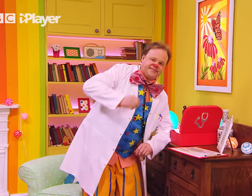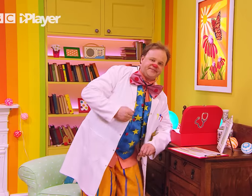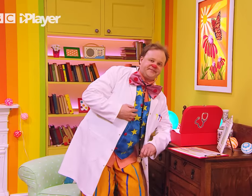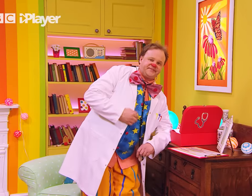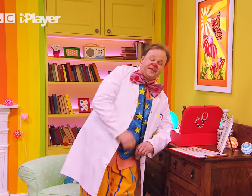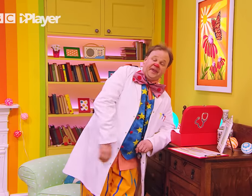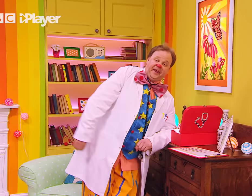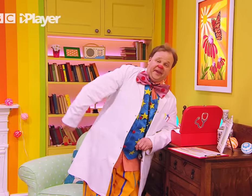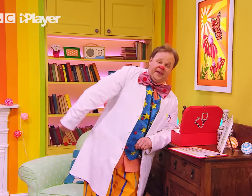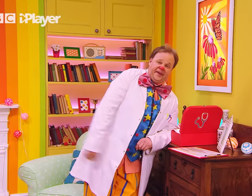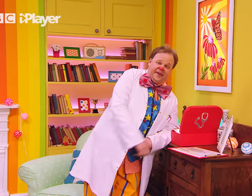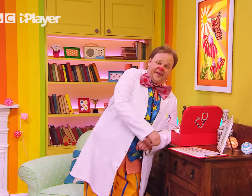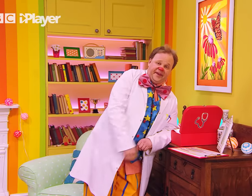your toy hospital, Dr. Tumble?